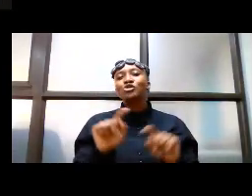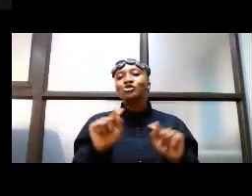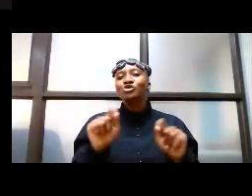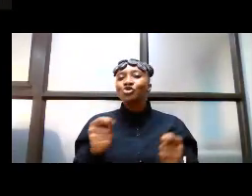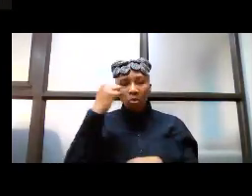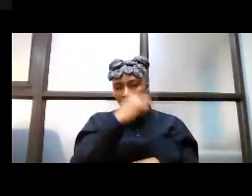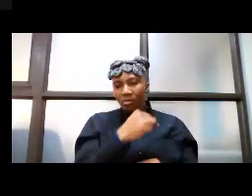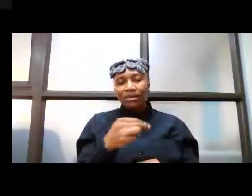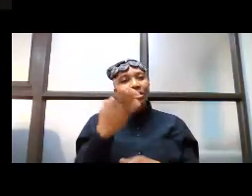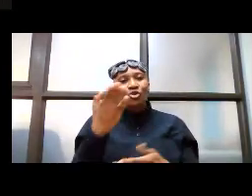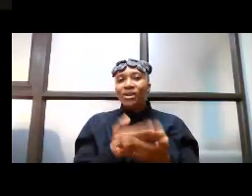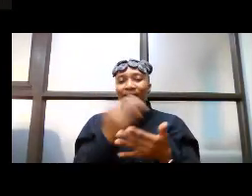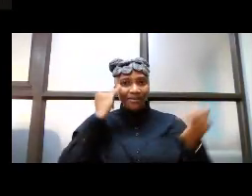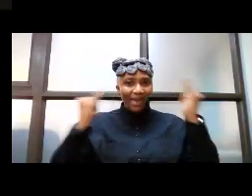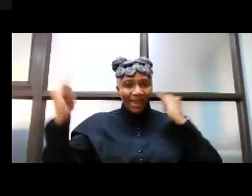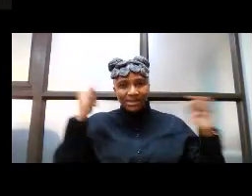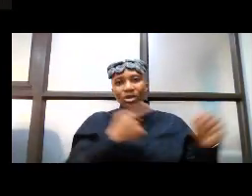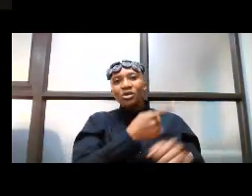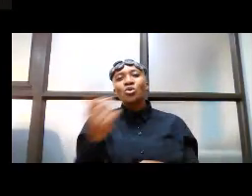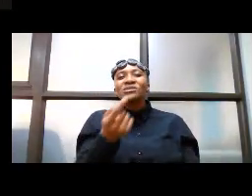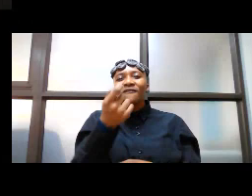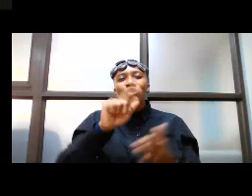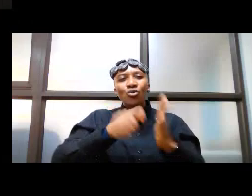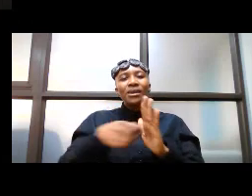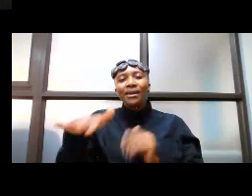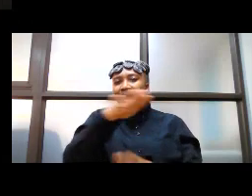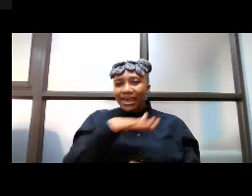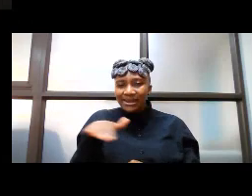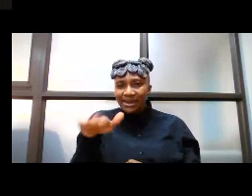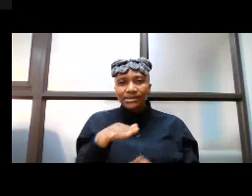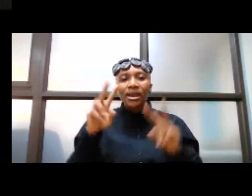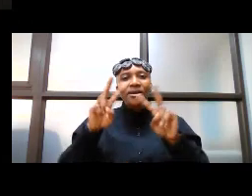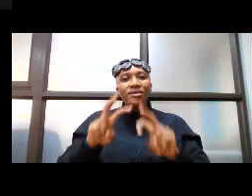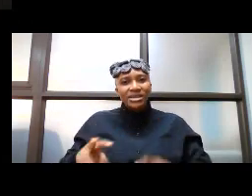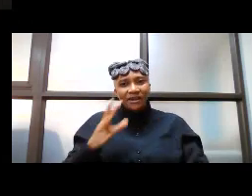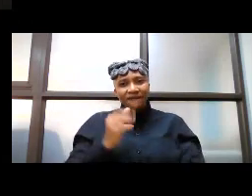of key areas that research has found to be